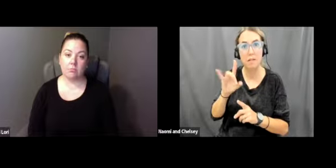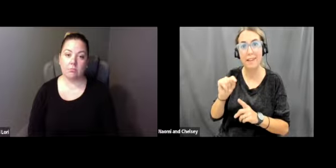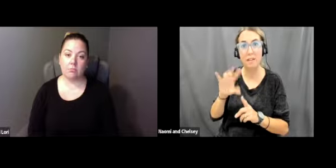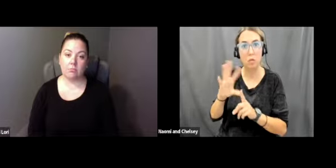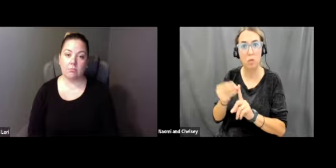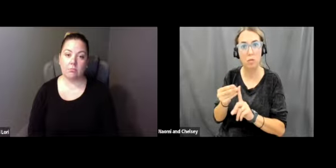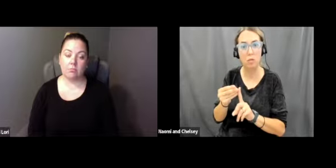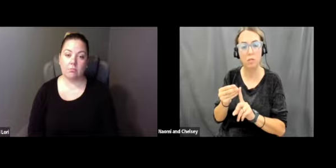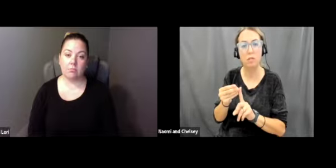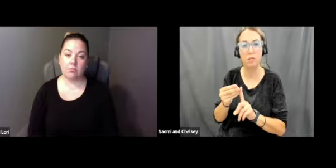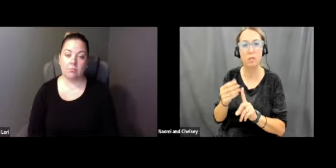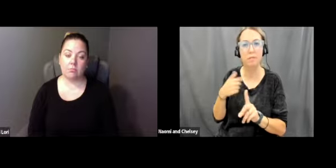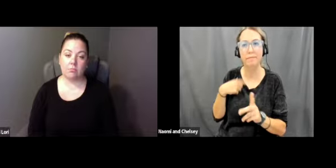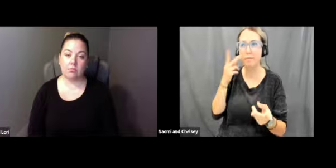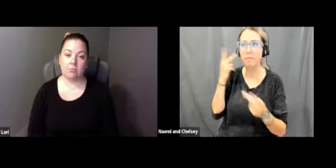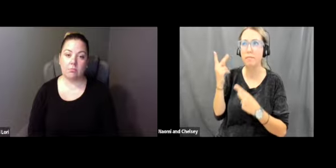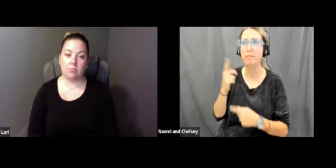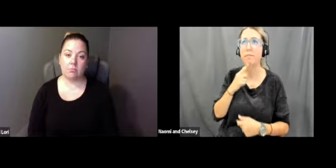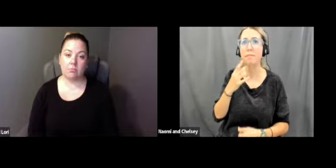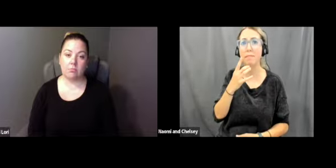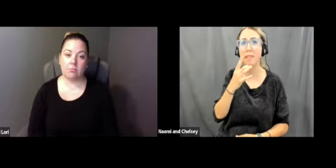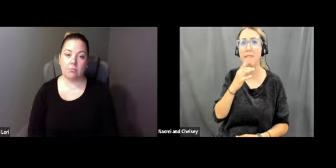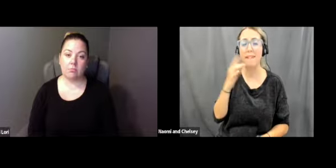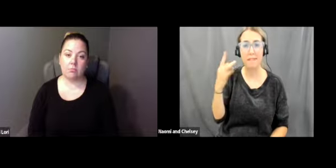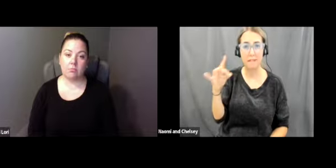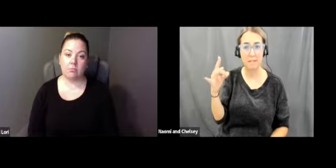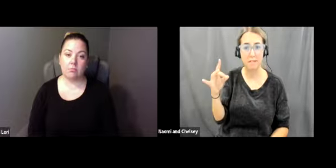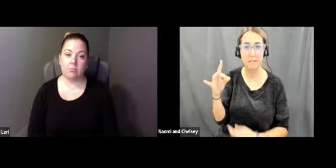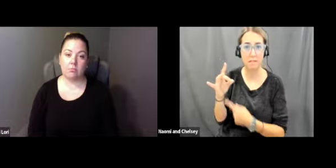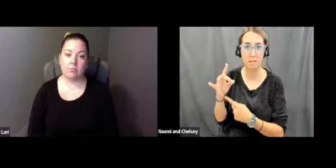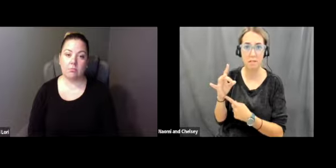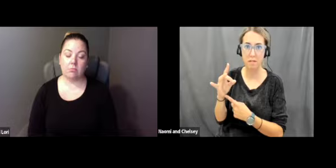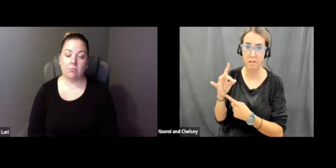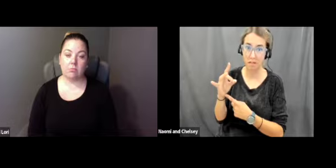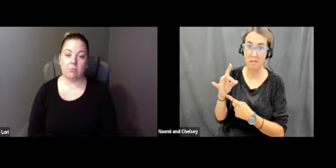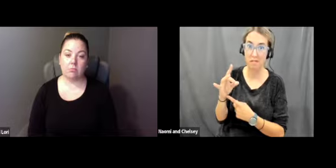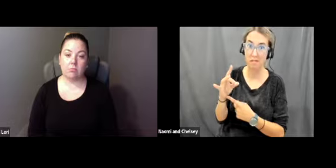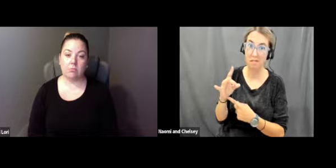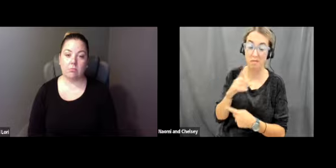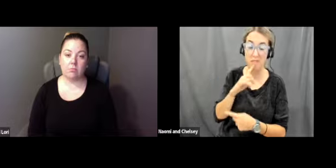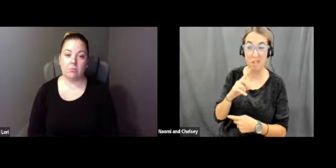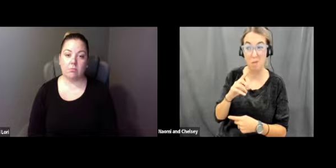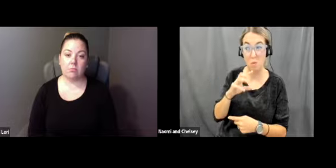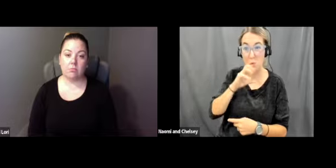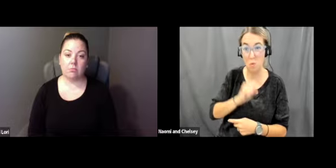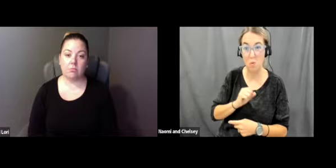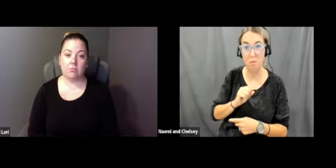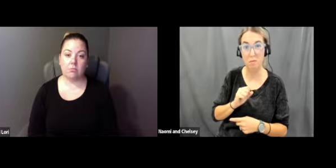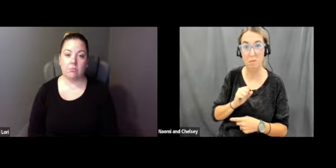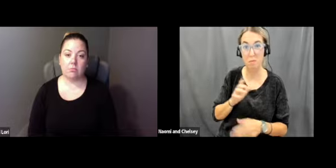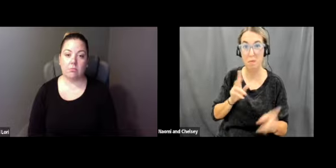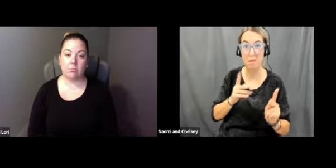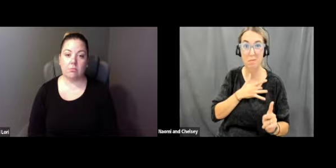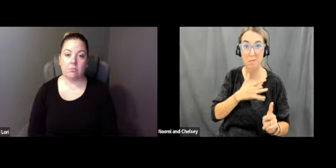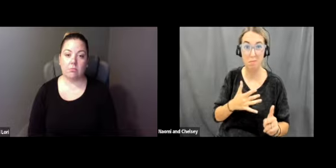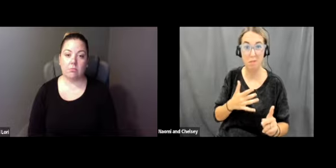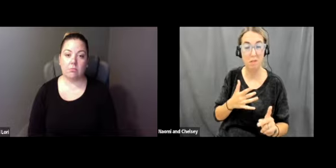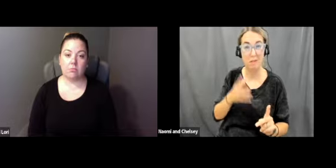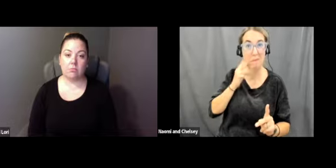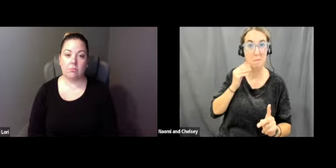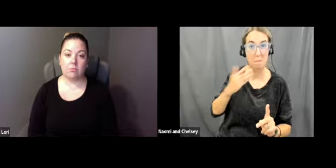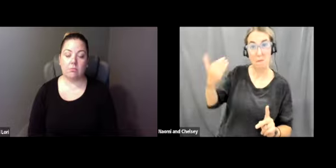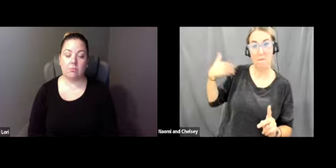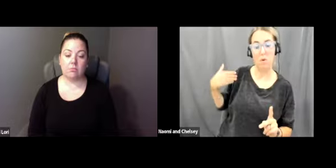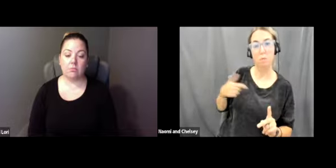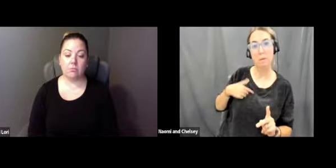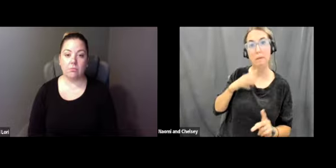that it took me that long to be impacted by it. My whole life growing up, I have a